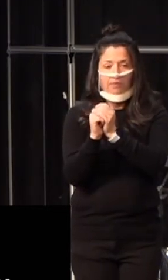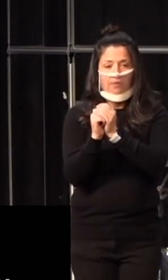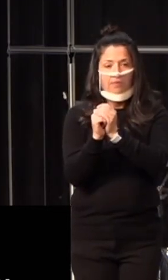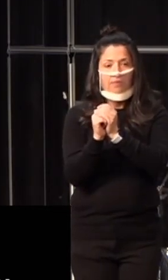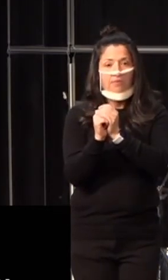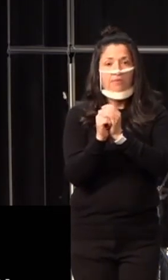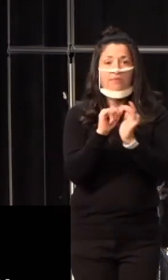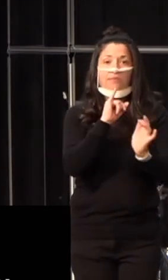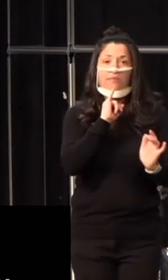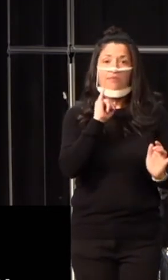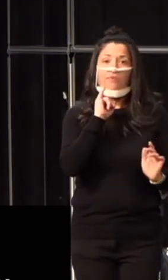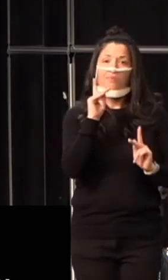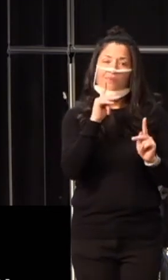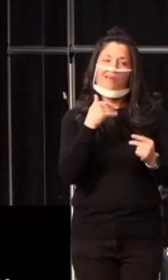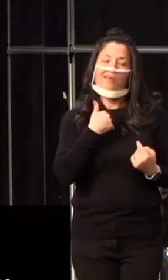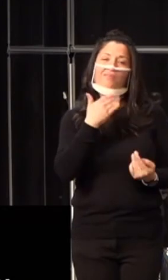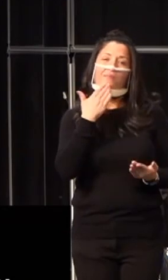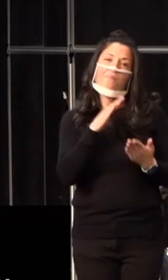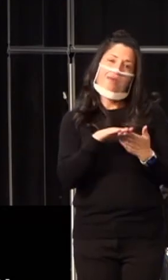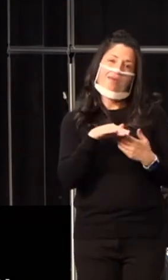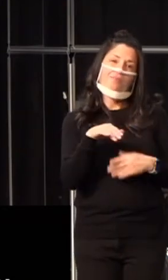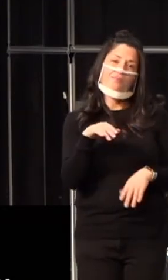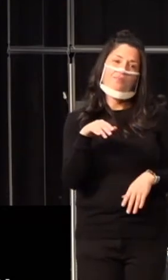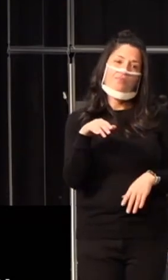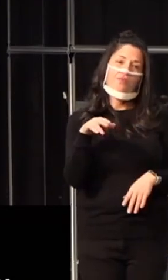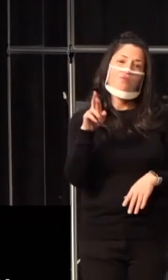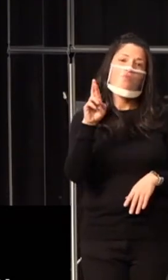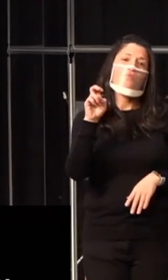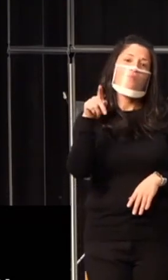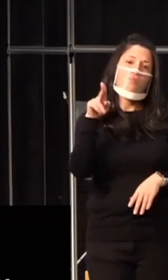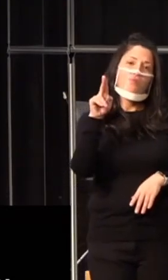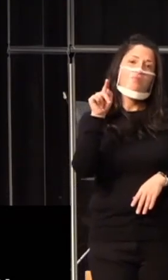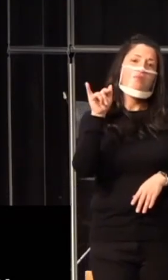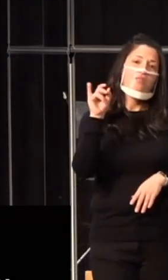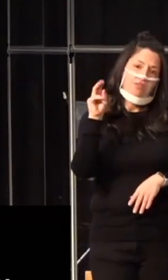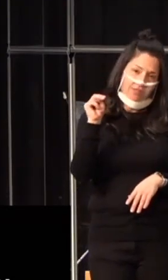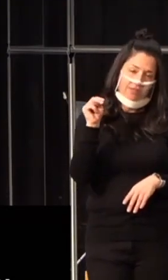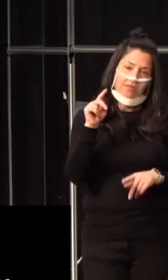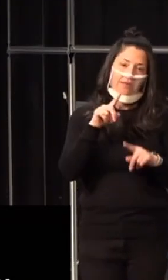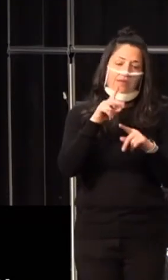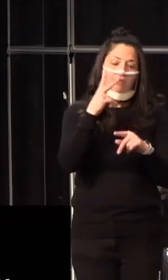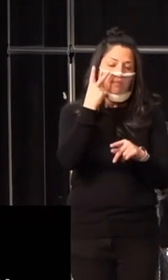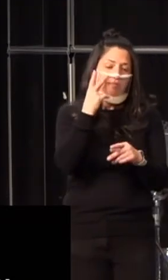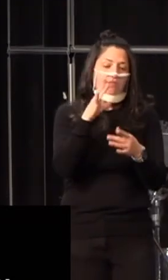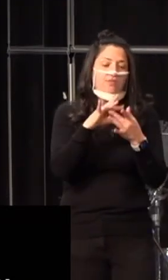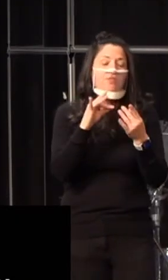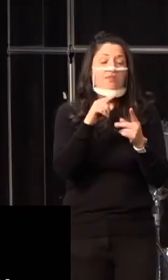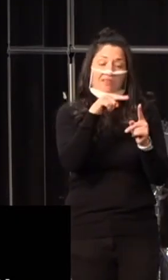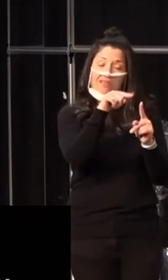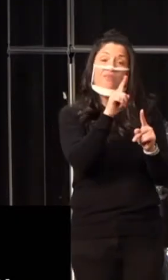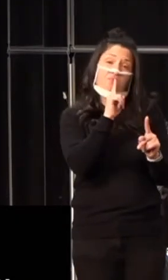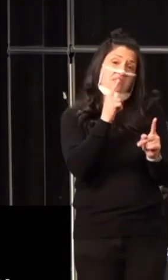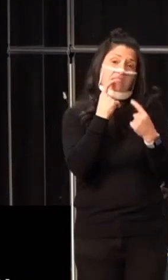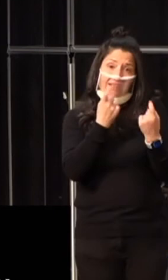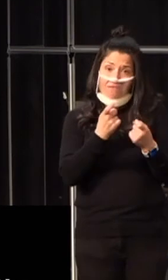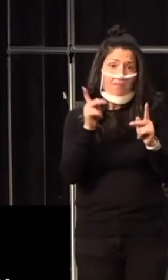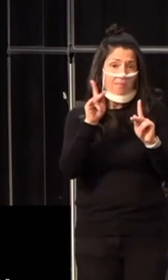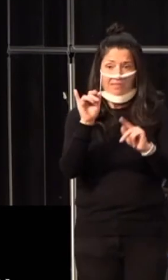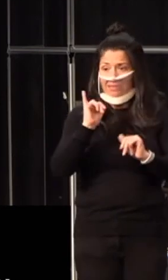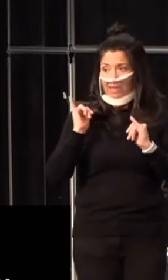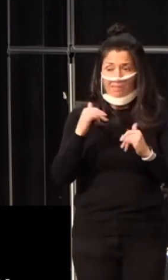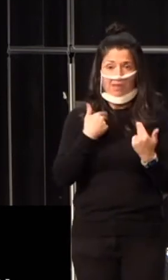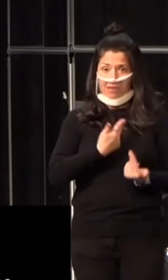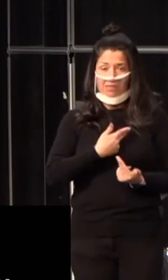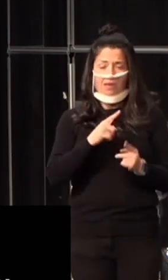So the Israelites get a bad rap, and you'll see as the story unfolds, they are certainly sinful people like you and I. But what's